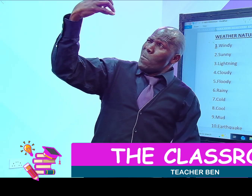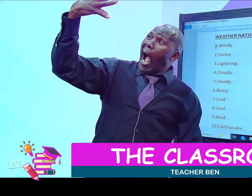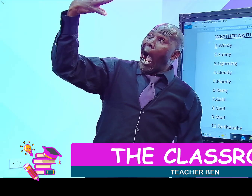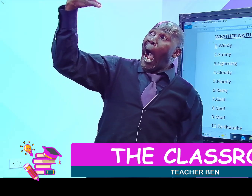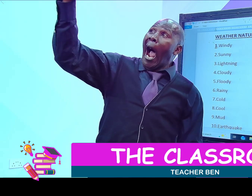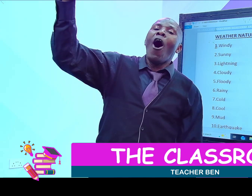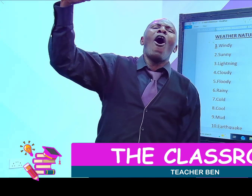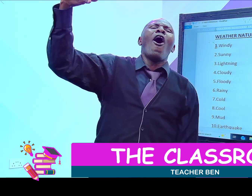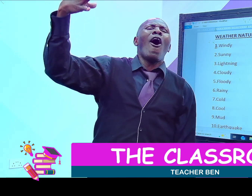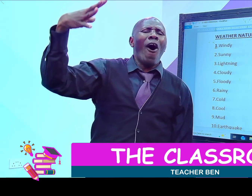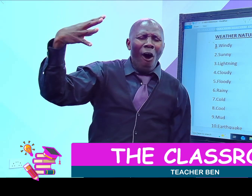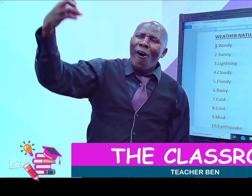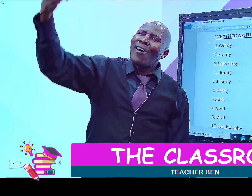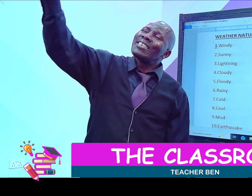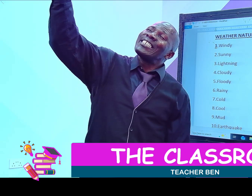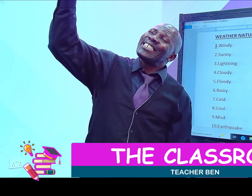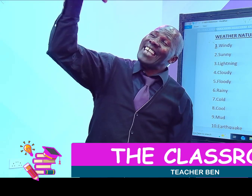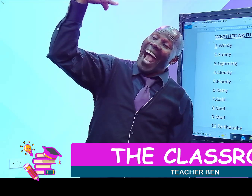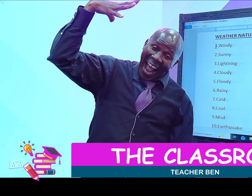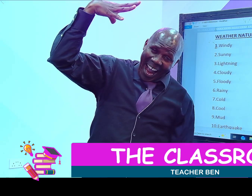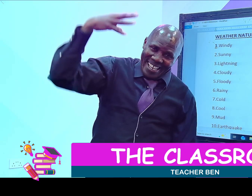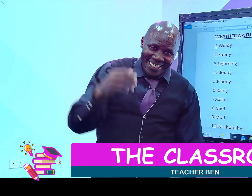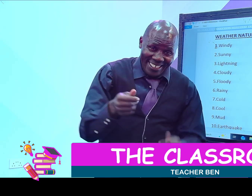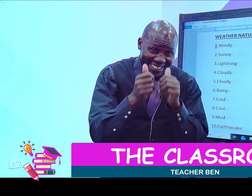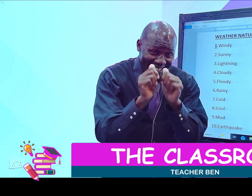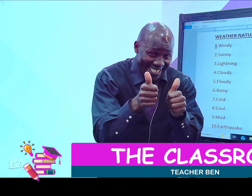The way the rays of the sun hit you, sun.